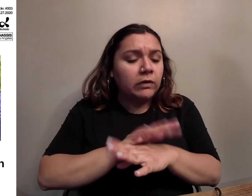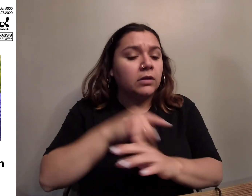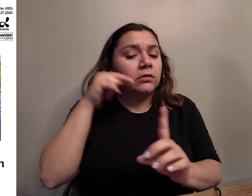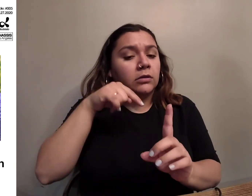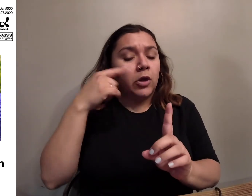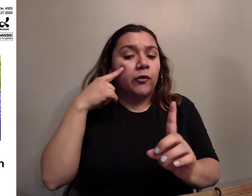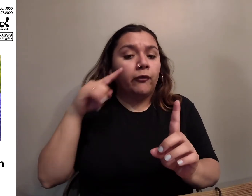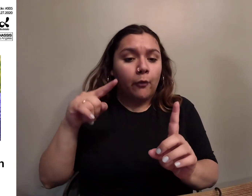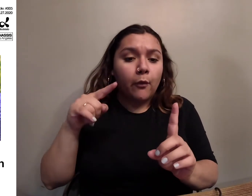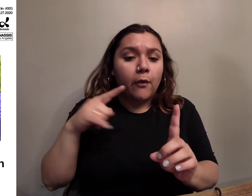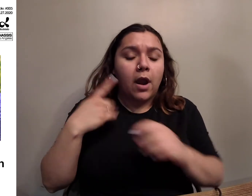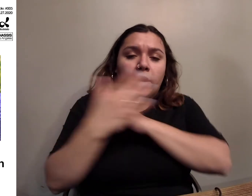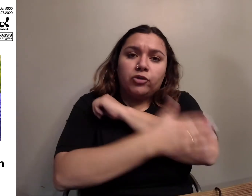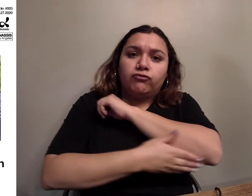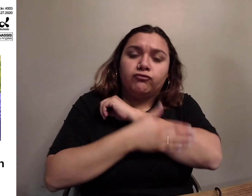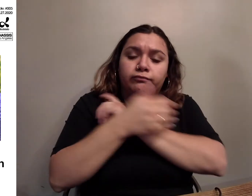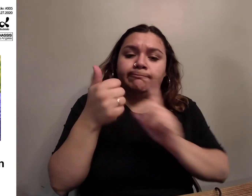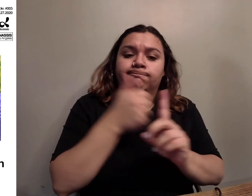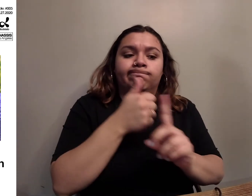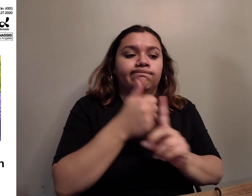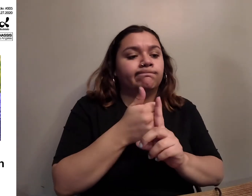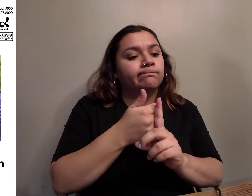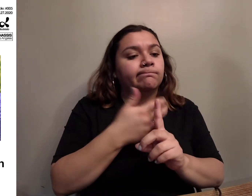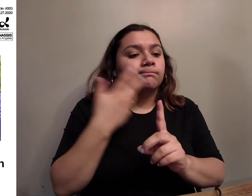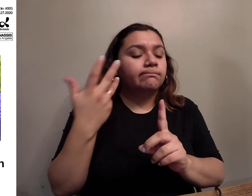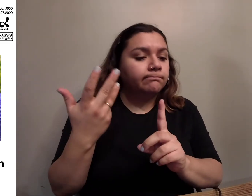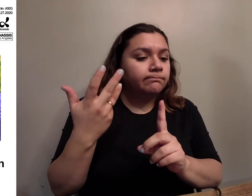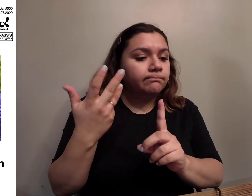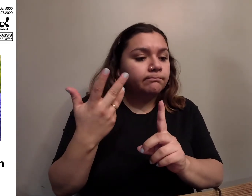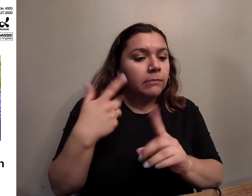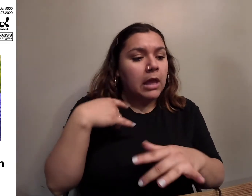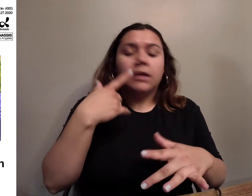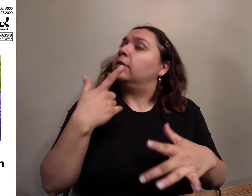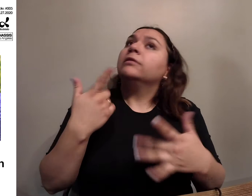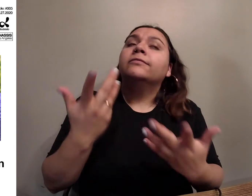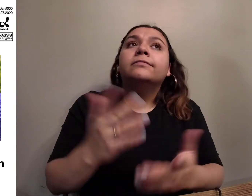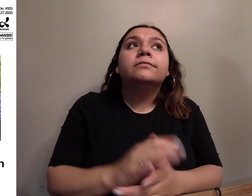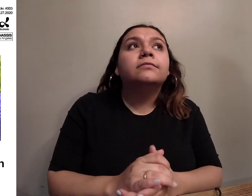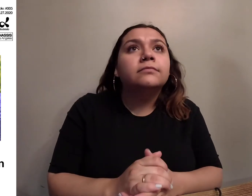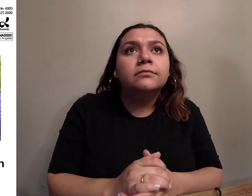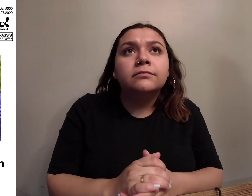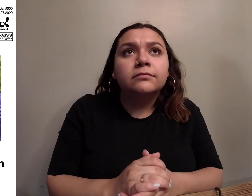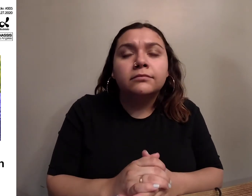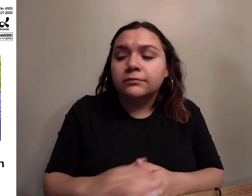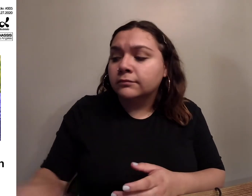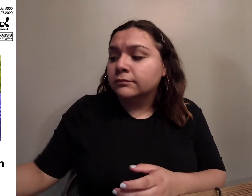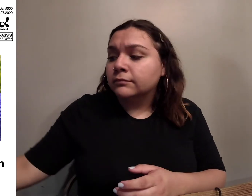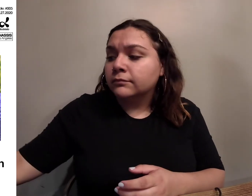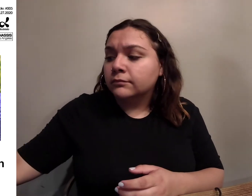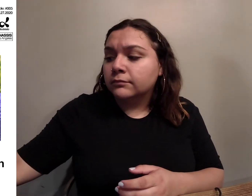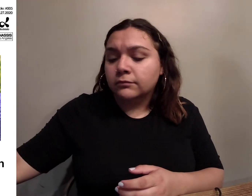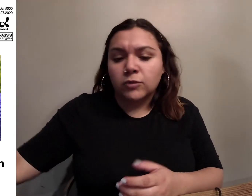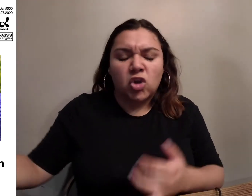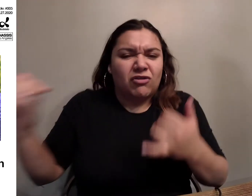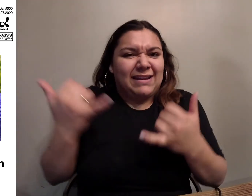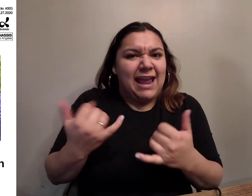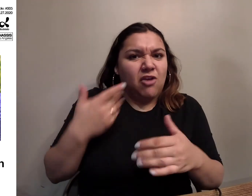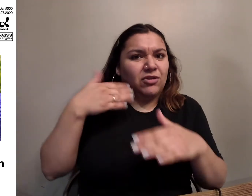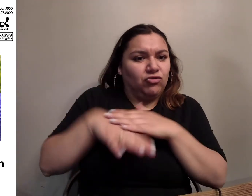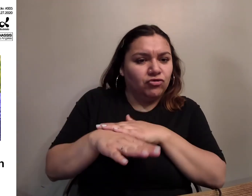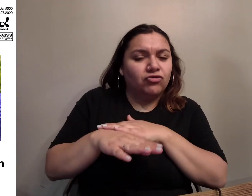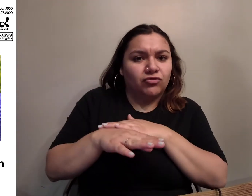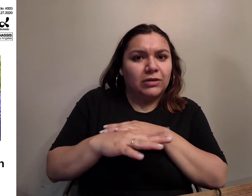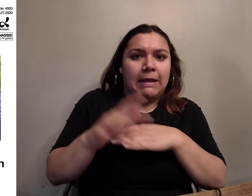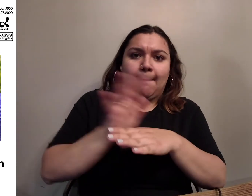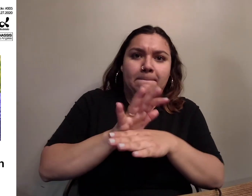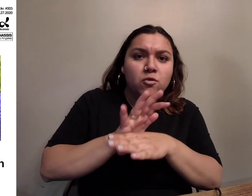particularly for a country that I guess made its first forays into the cinematic universe as